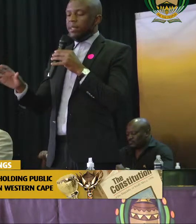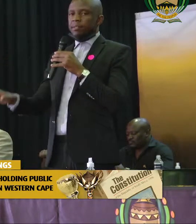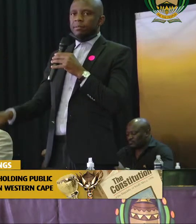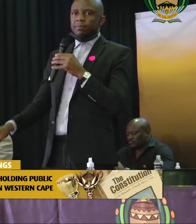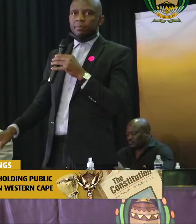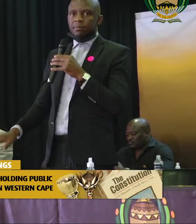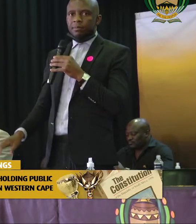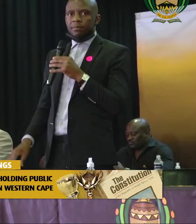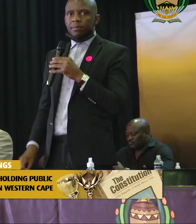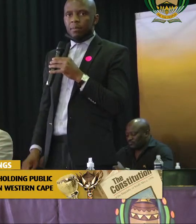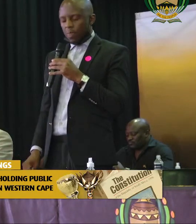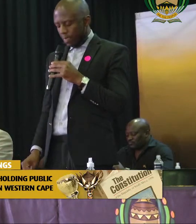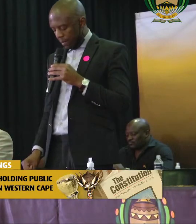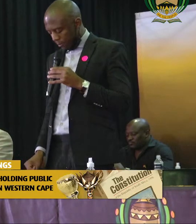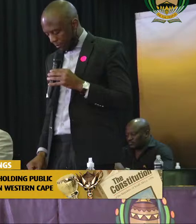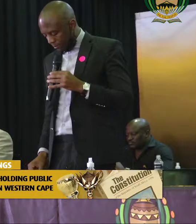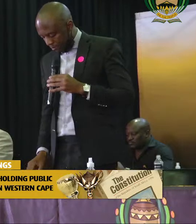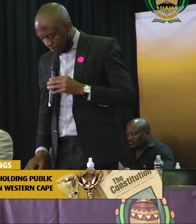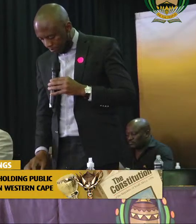meeting.